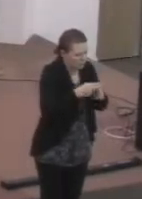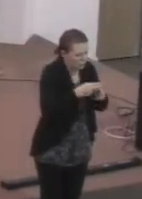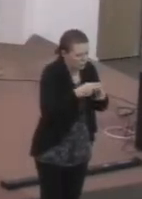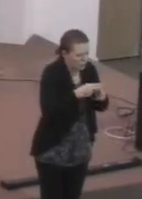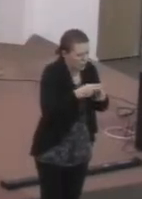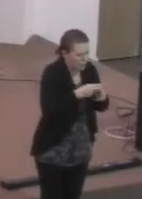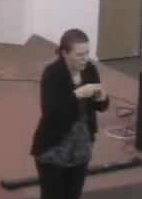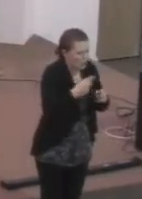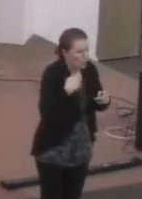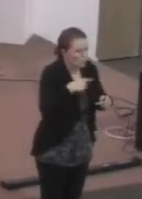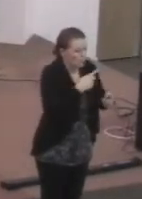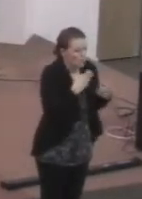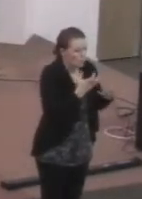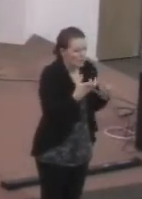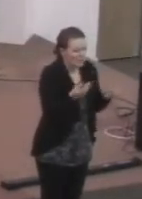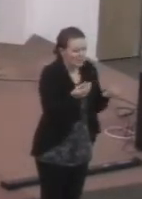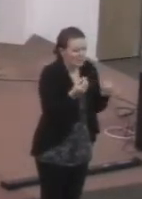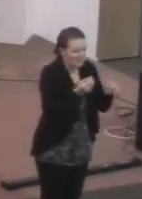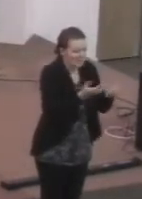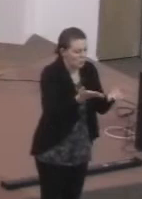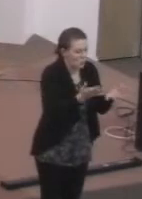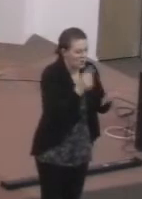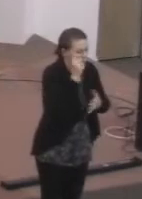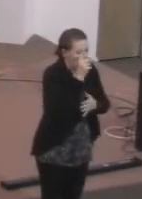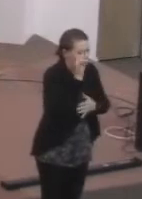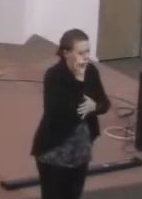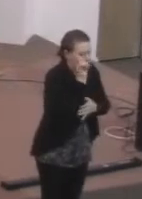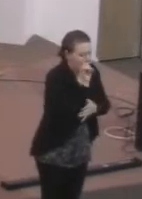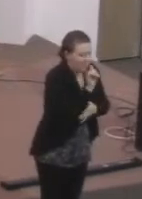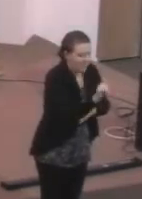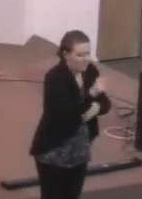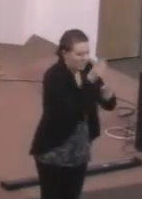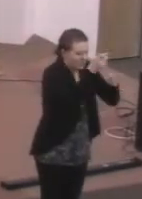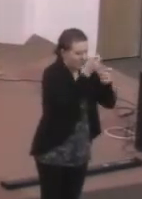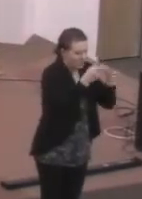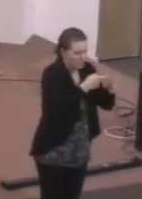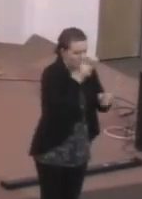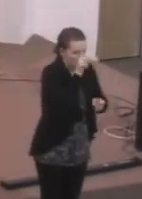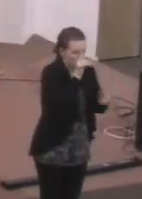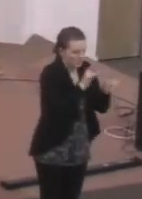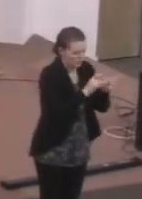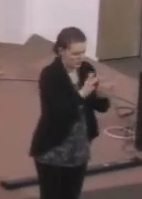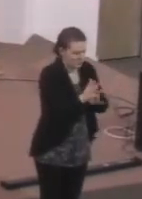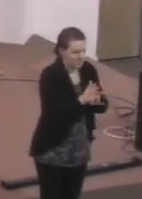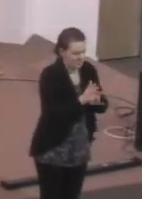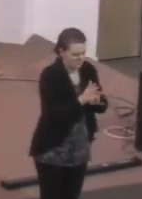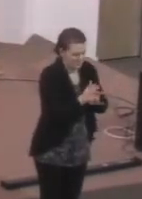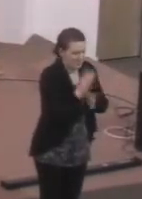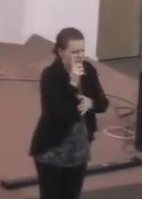Let's give the eternal gift of Jesus. Amen? Gina has a few things that she wants to hand out as well.